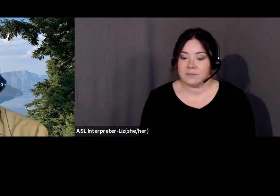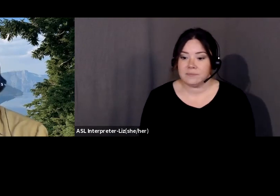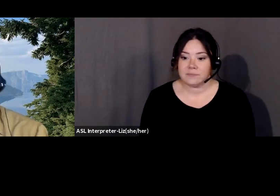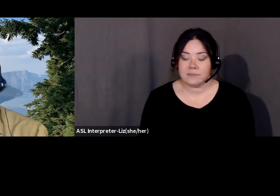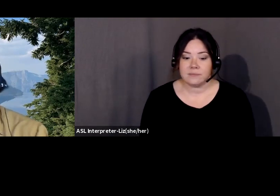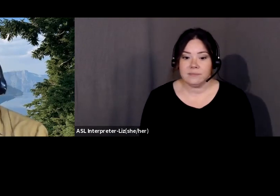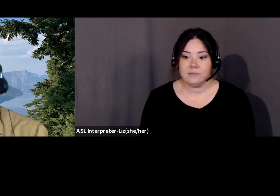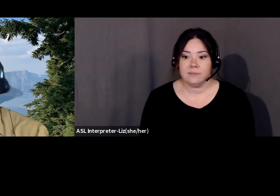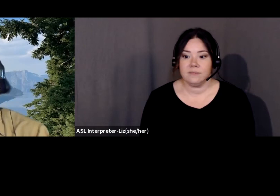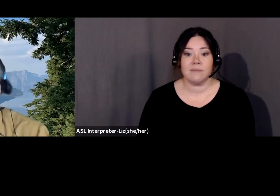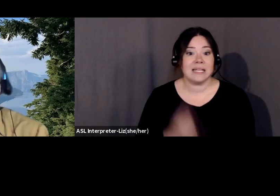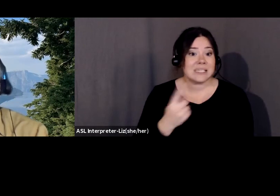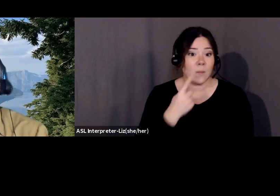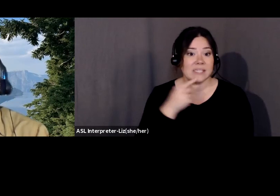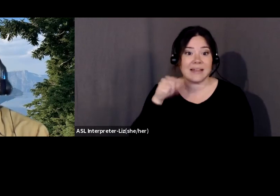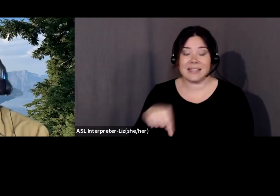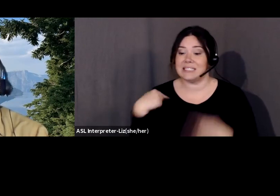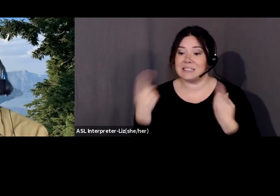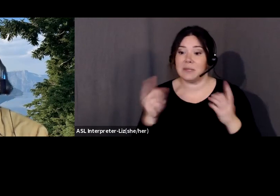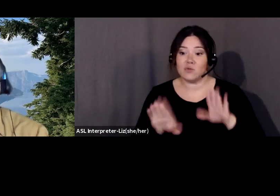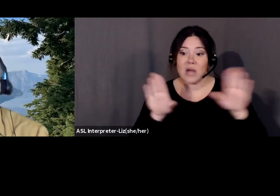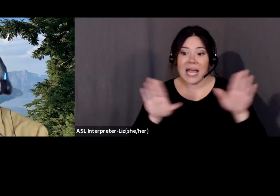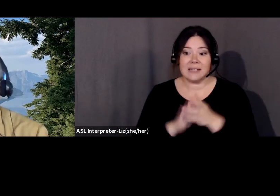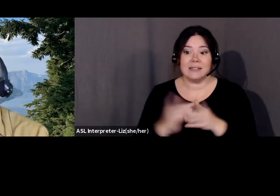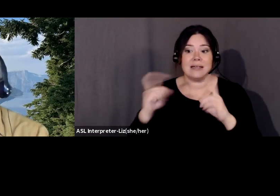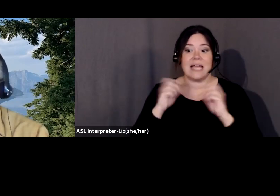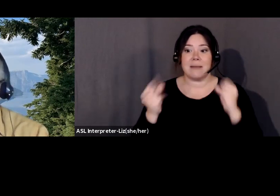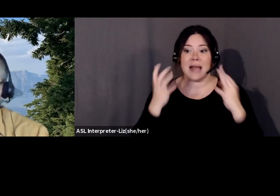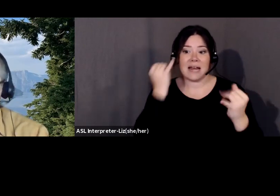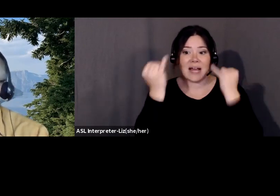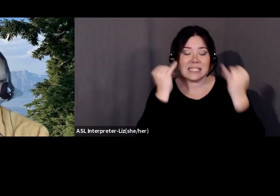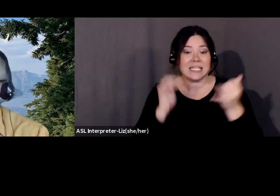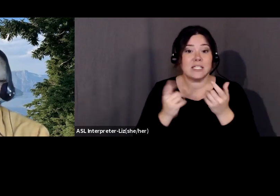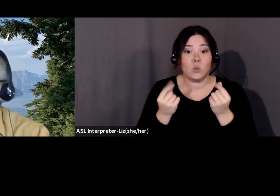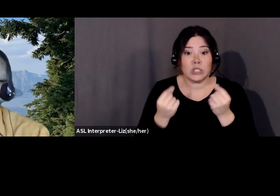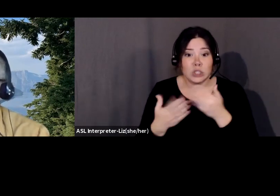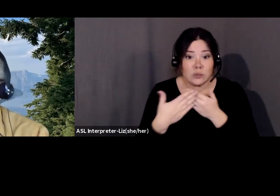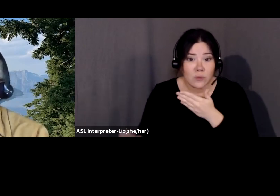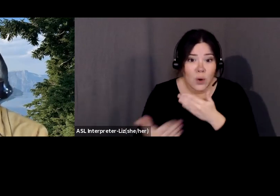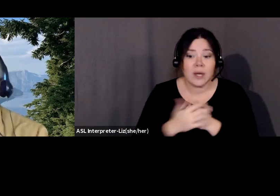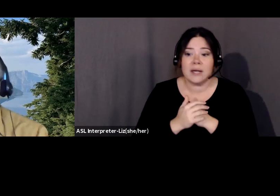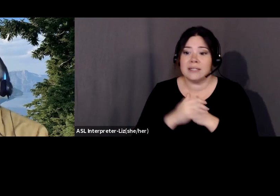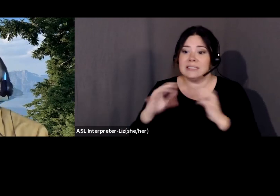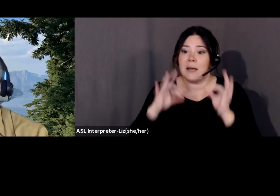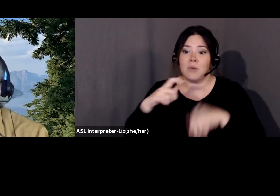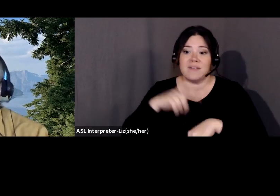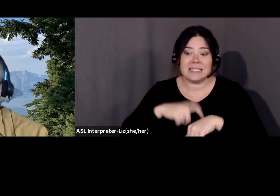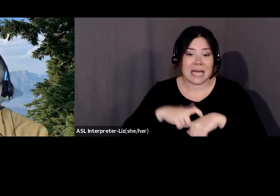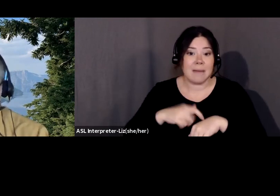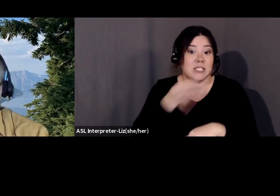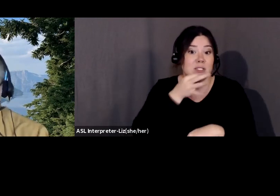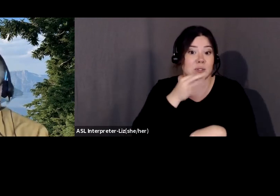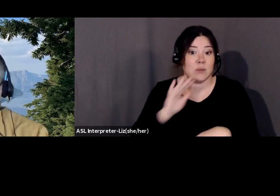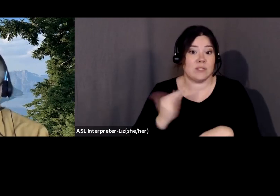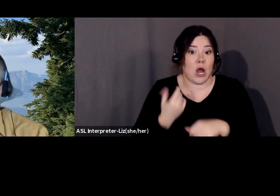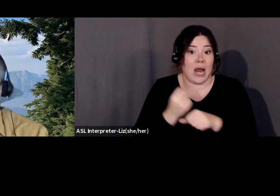And then someone said, this has been great. It gave me lots of ideas on how to proceed going forward. Perfect timing as our annual training is coming up